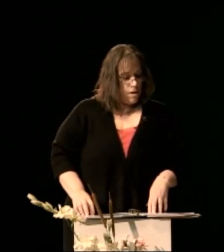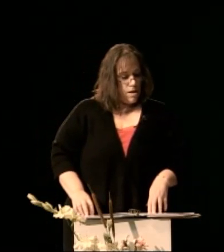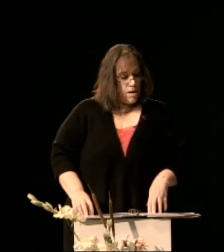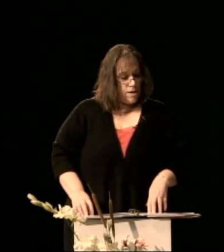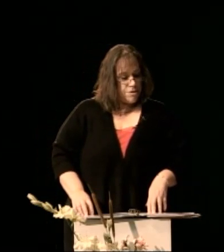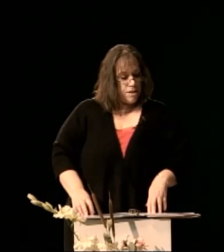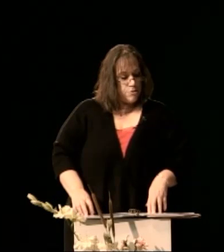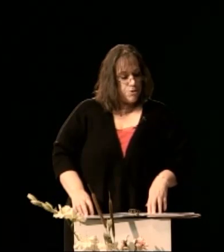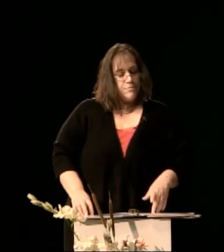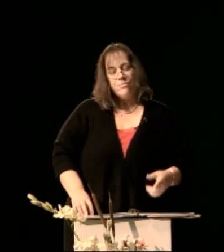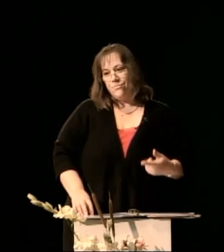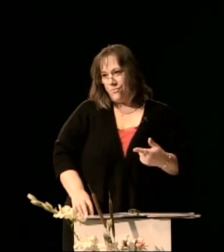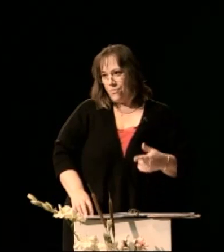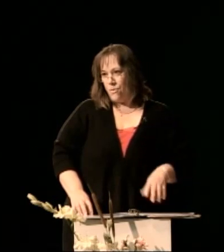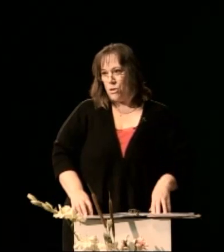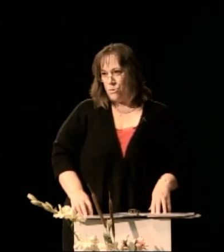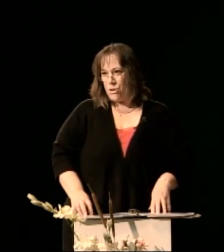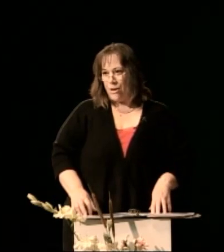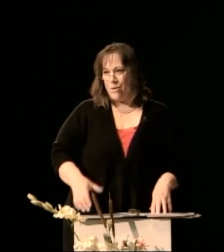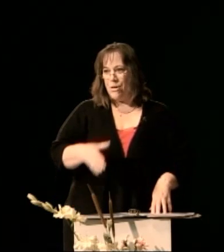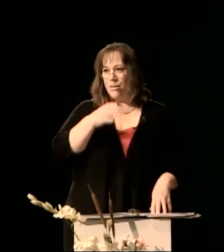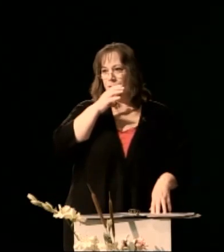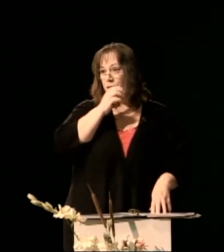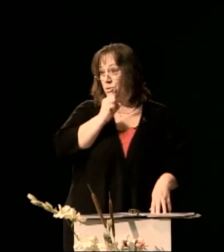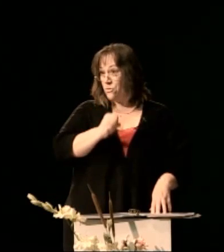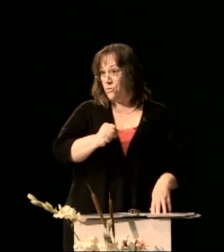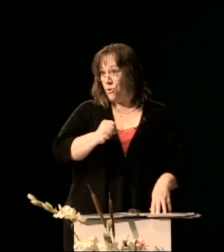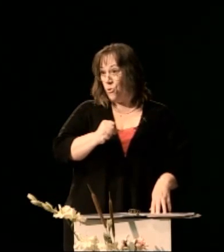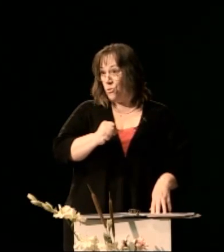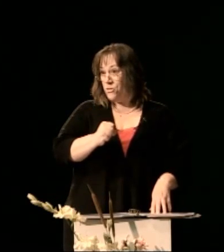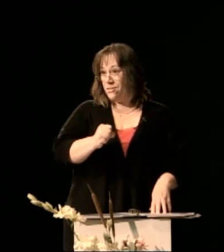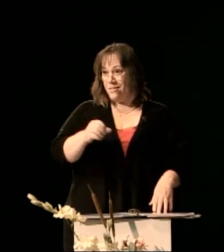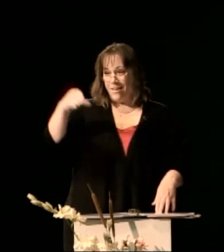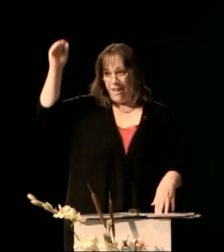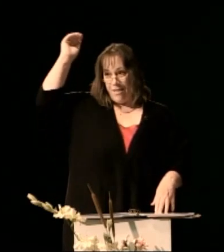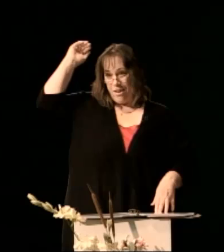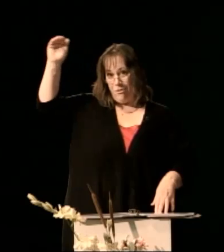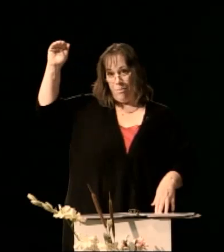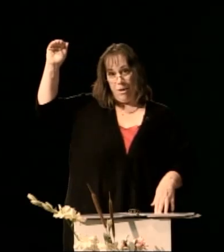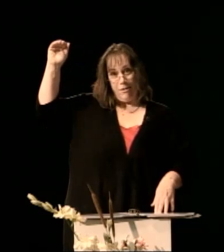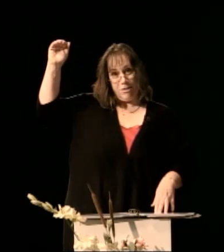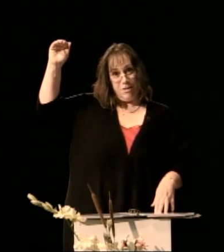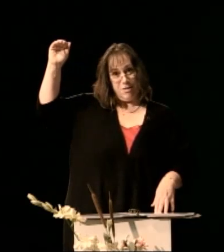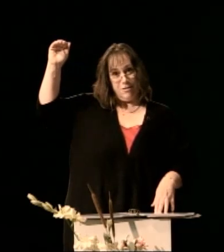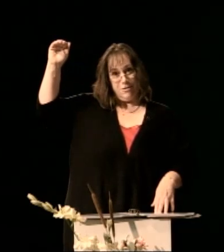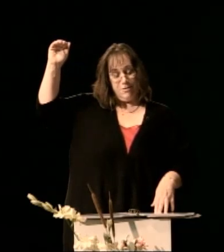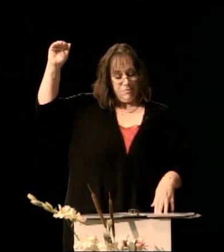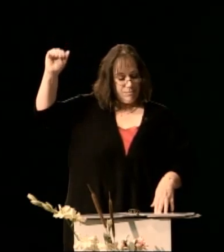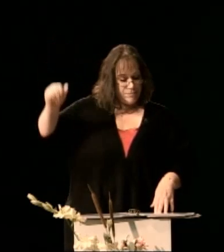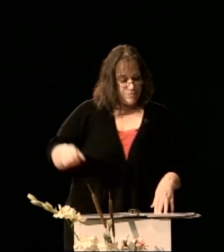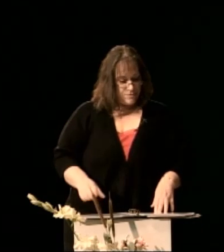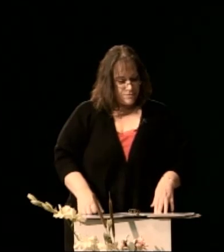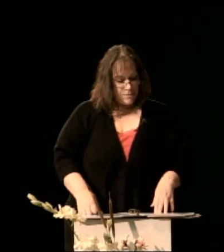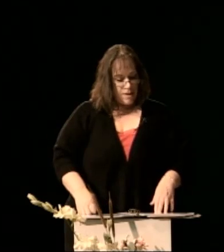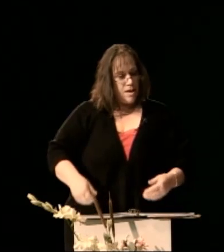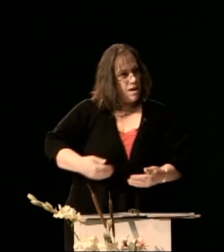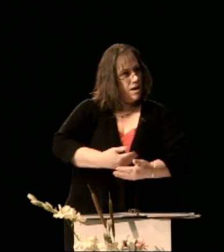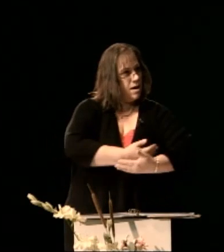An adult, when you were talking about it, it's old, and then you're up here as an adult. A